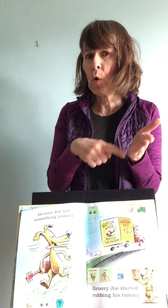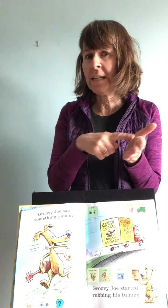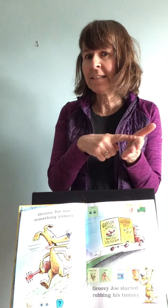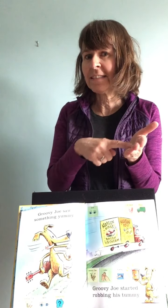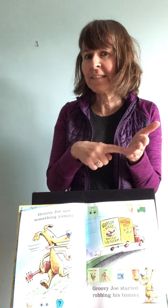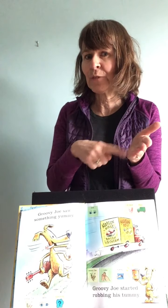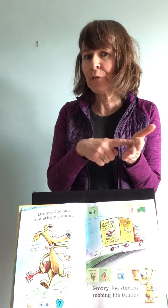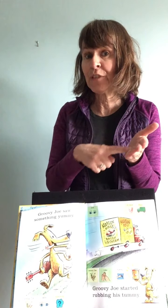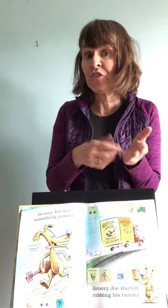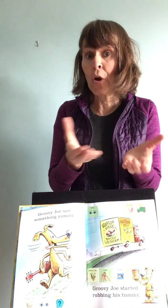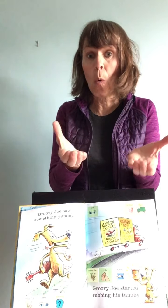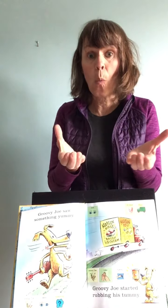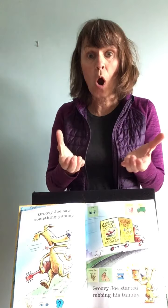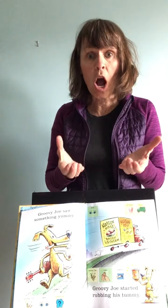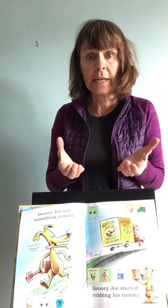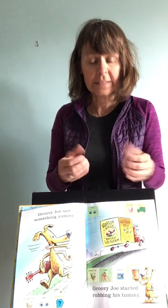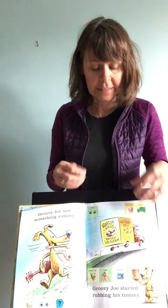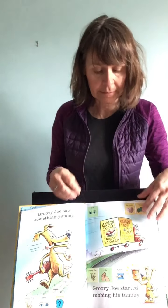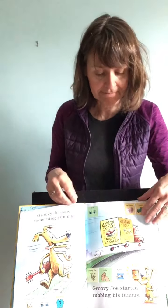What does Groovy Joe want?